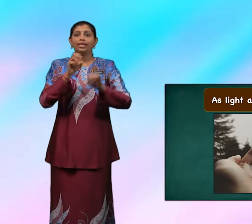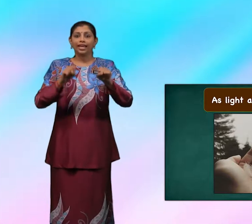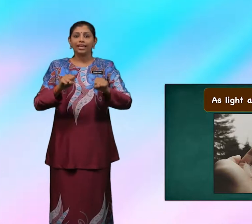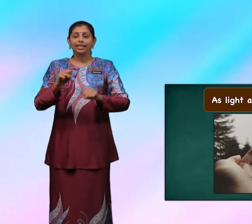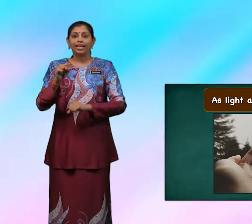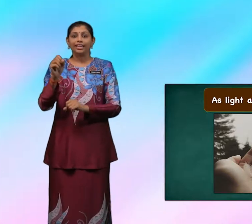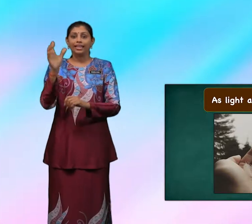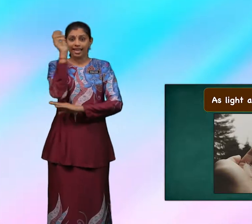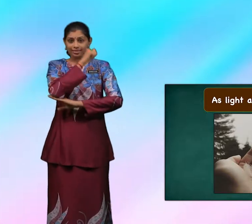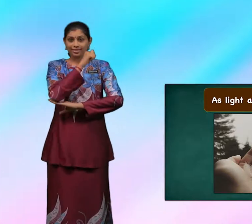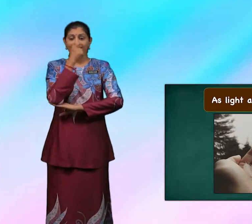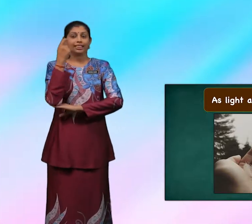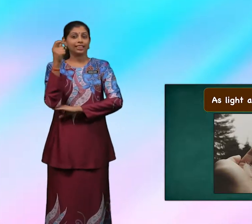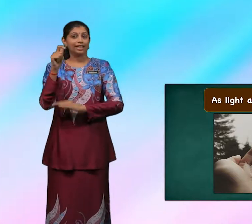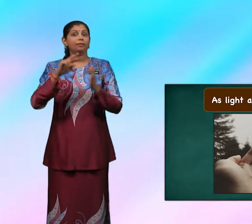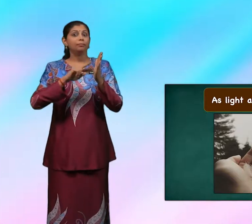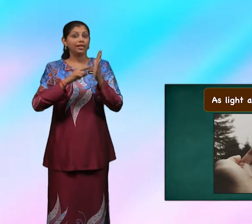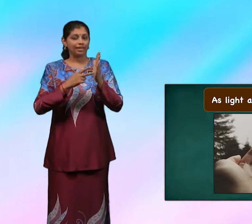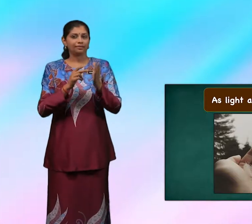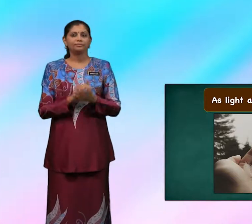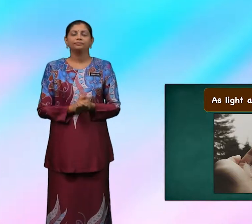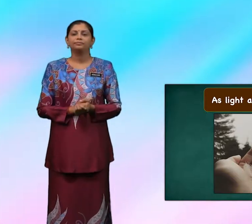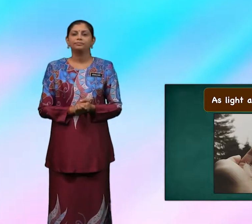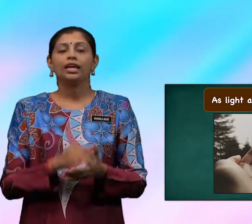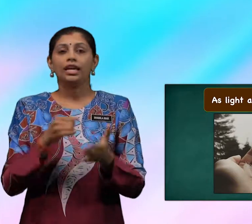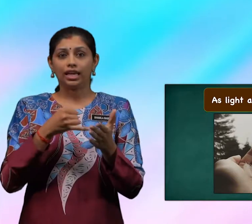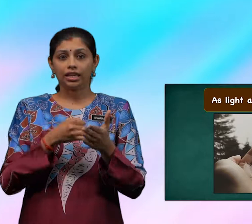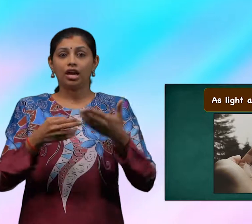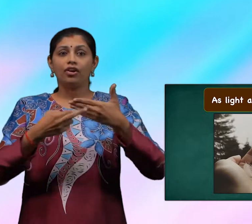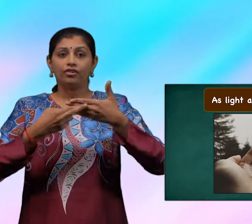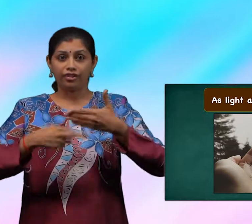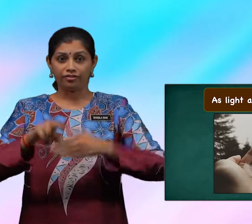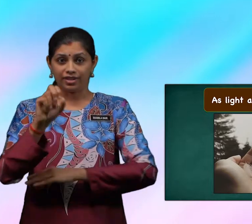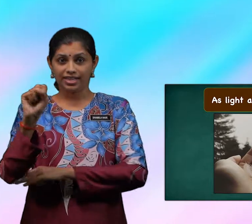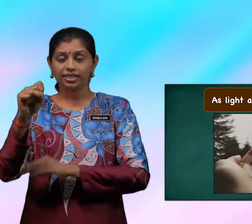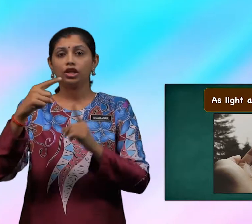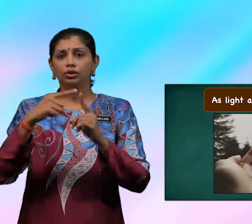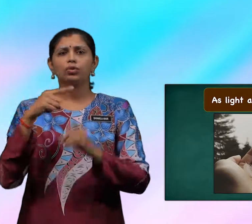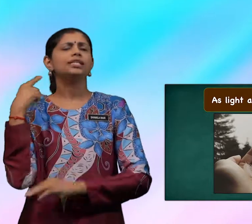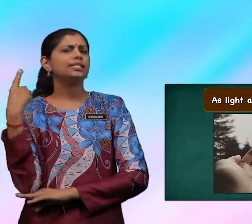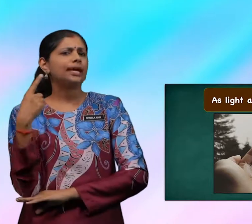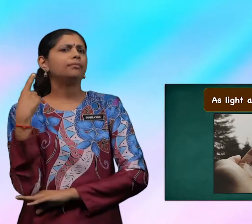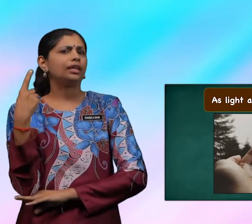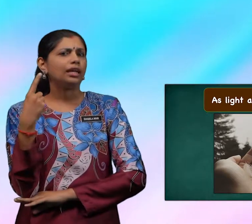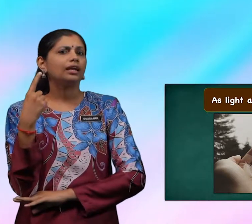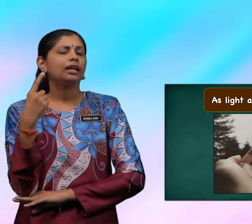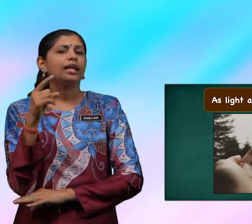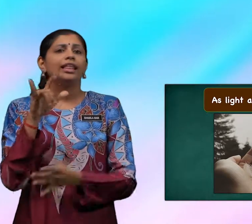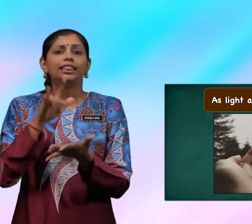can guess the meaning. It refers to something